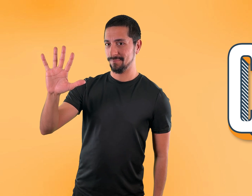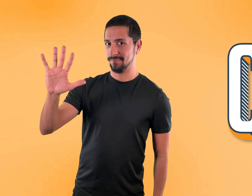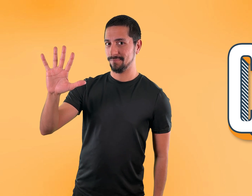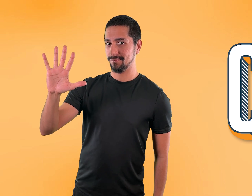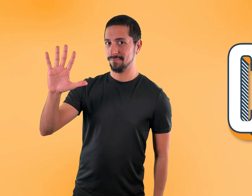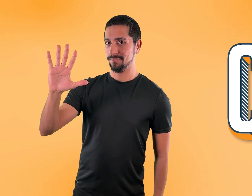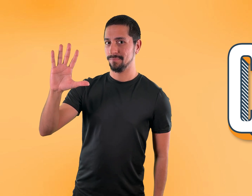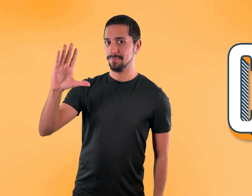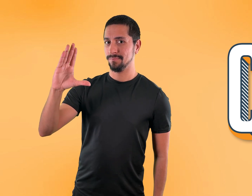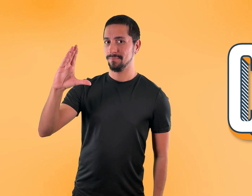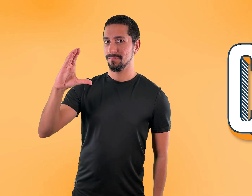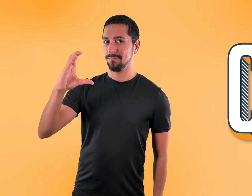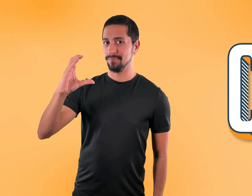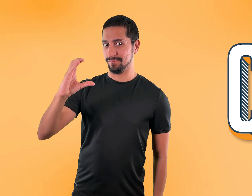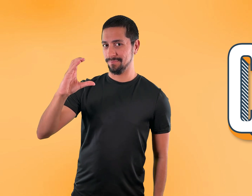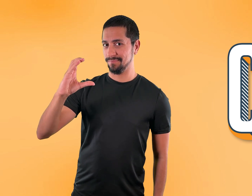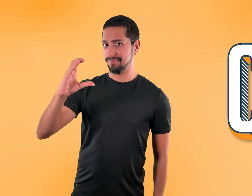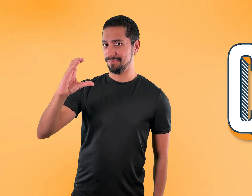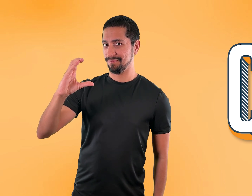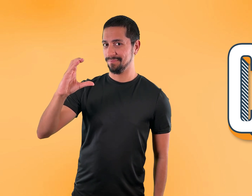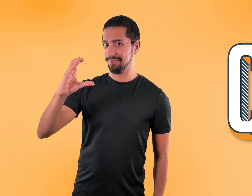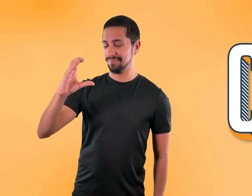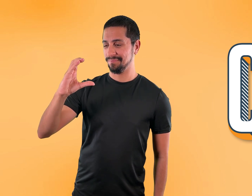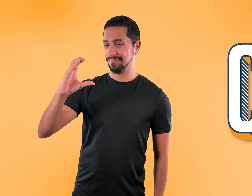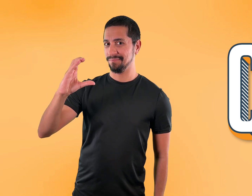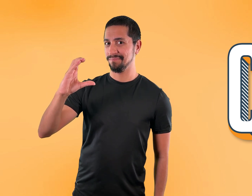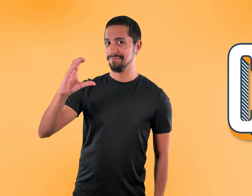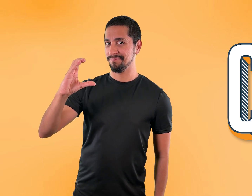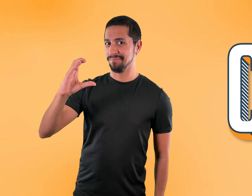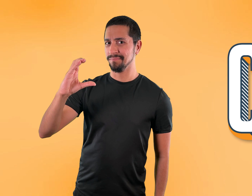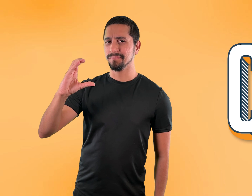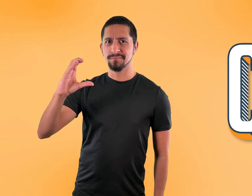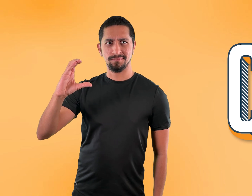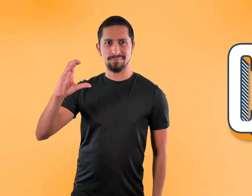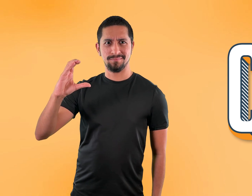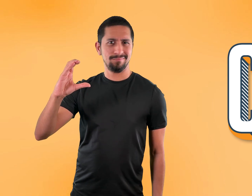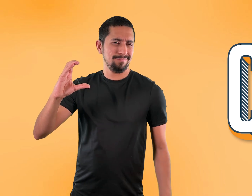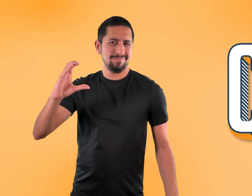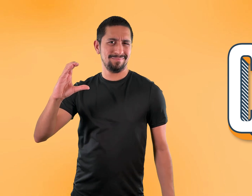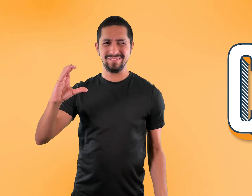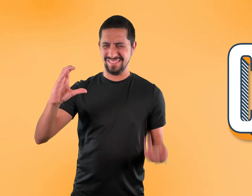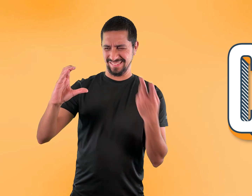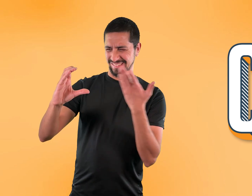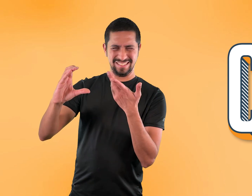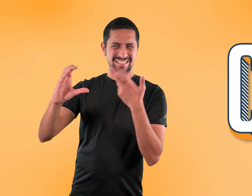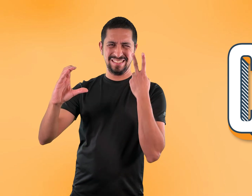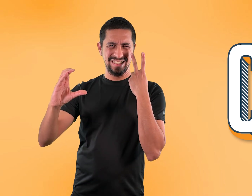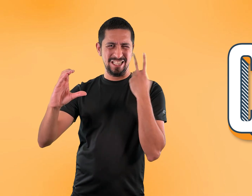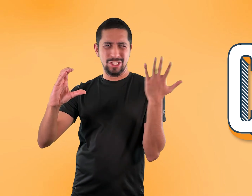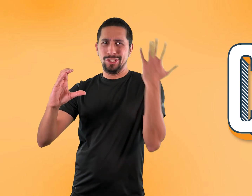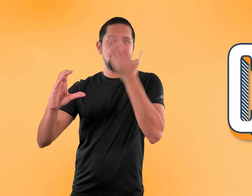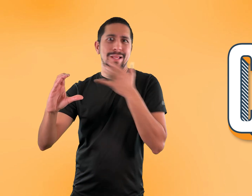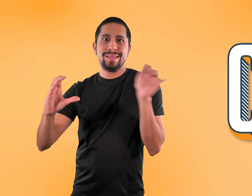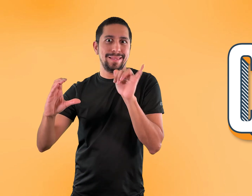facing sideways. Curve your fingers and thumb into a semicircle and make the letter C. See? It looks like a